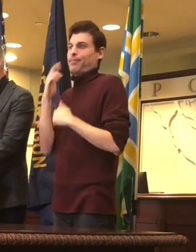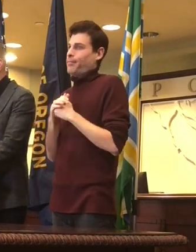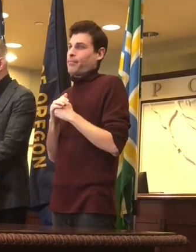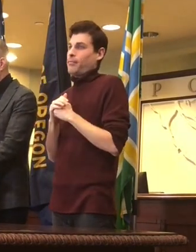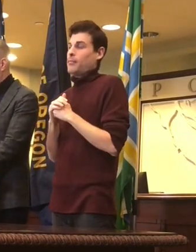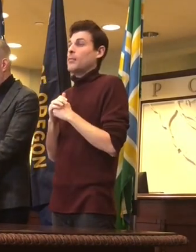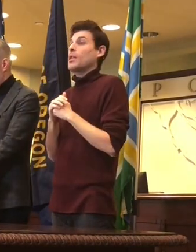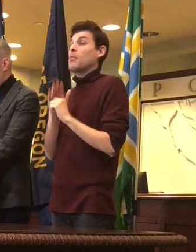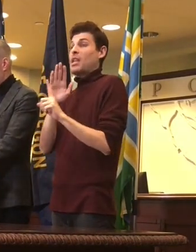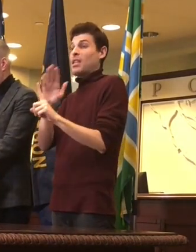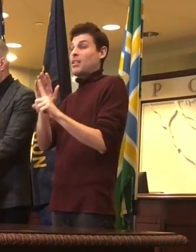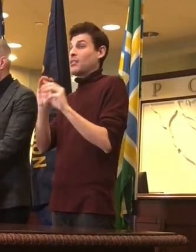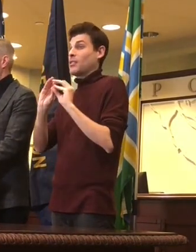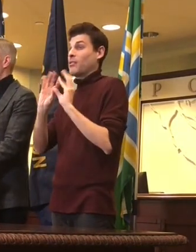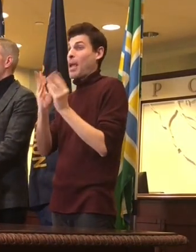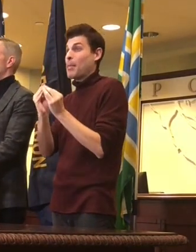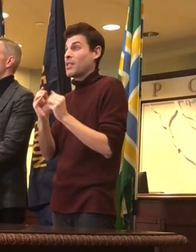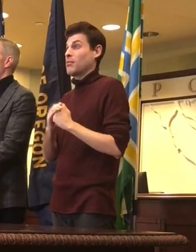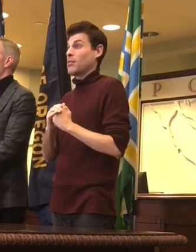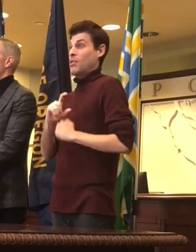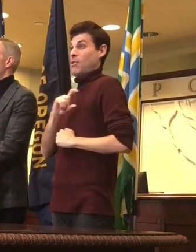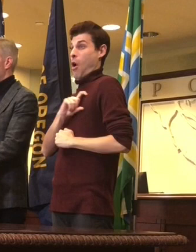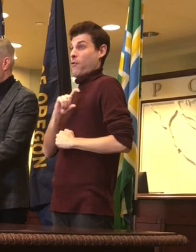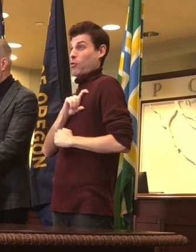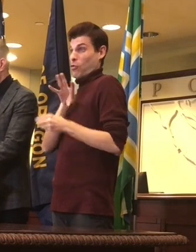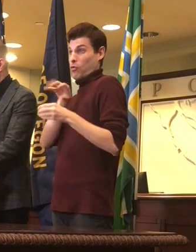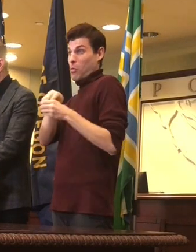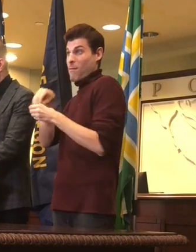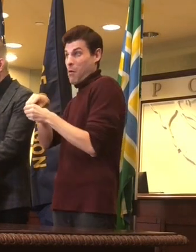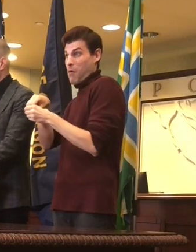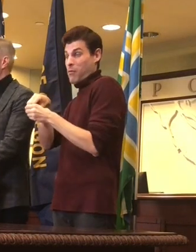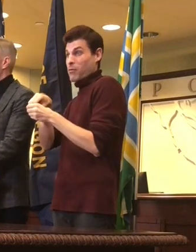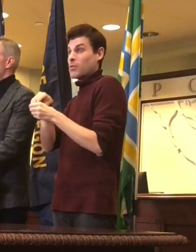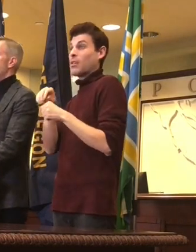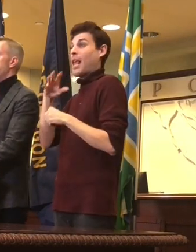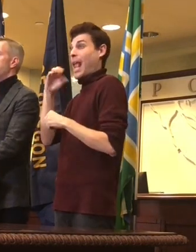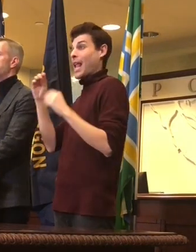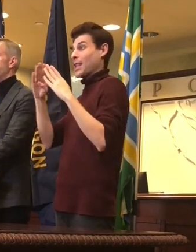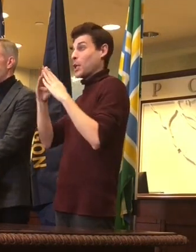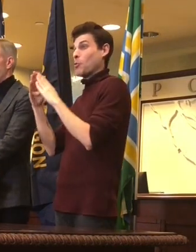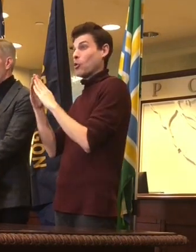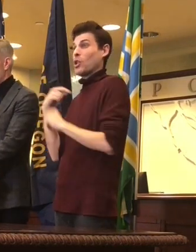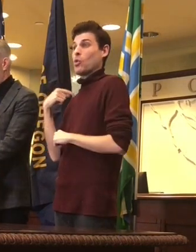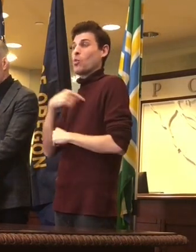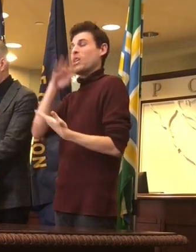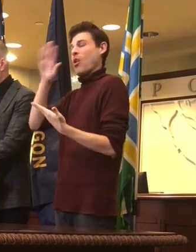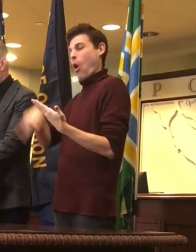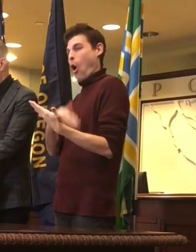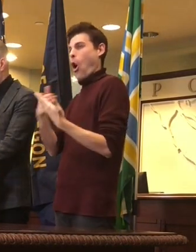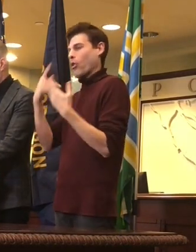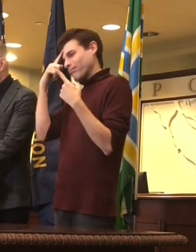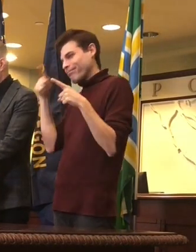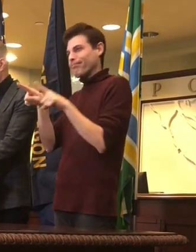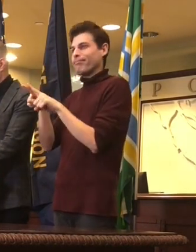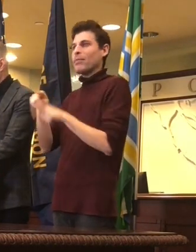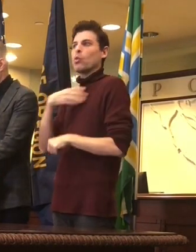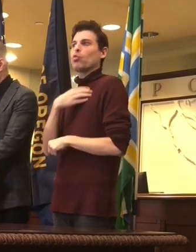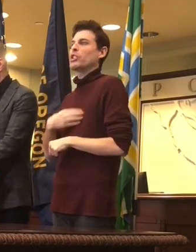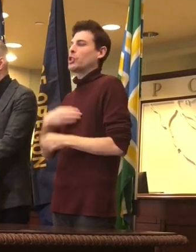including Mr. Henriksen's family, the officers involved in the community at large, wish it had ended differently. I have no doubt of